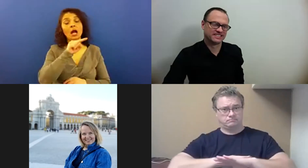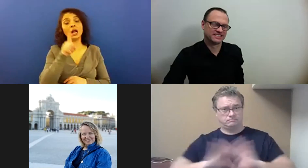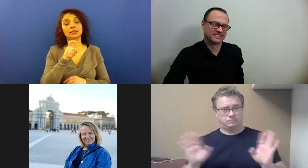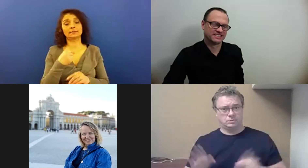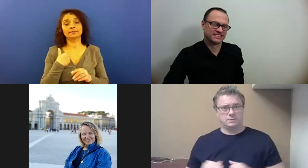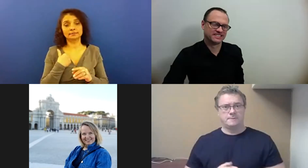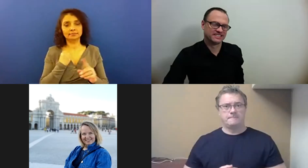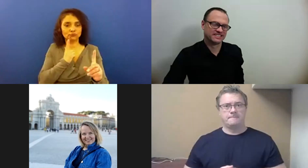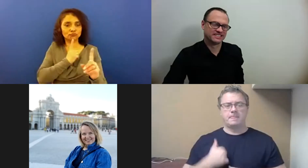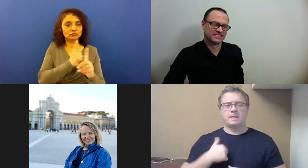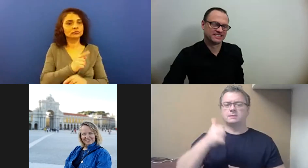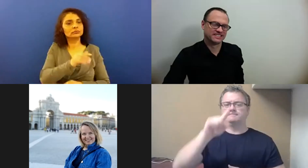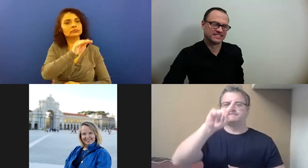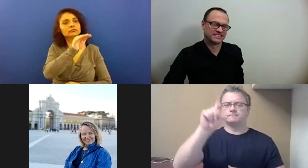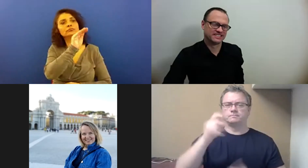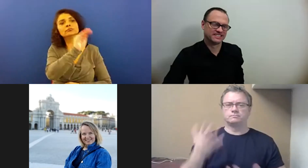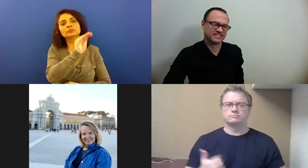So this went on in my head